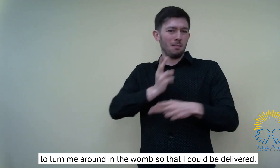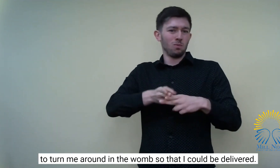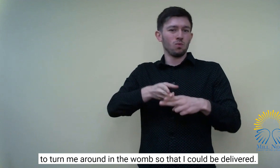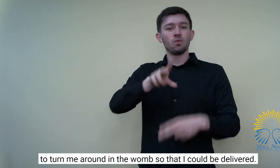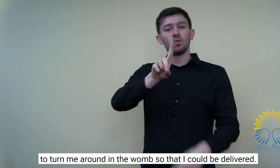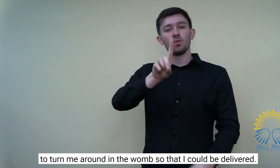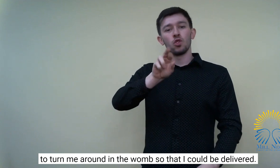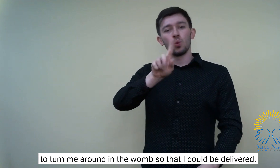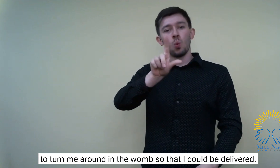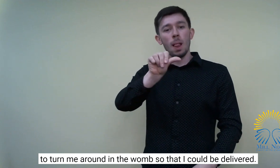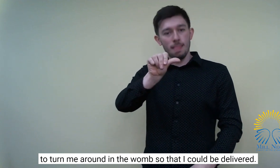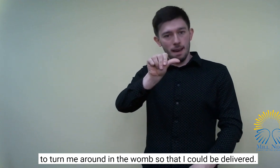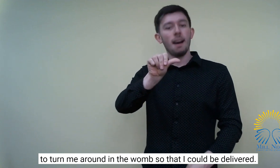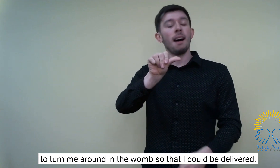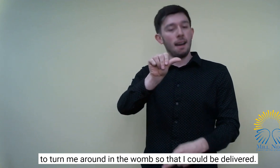in the womb so that I could be delivered.